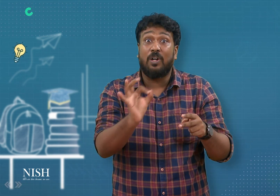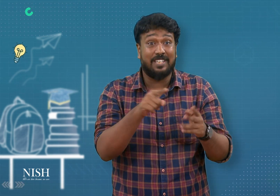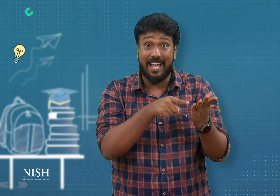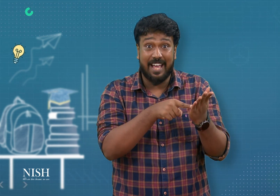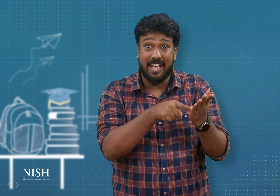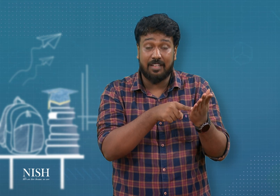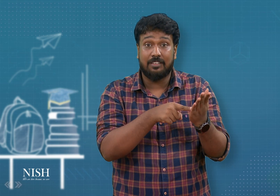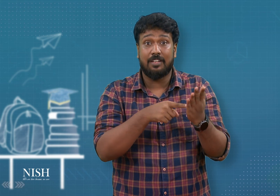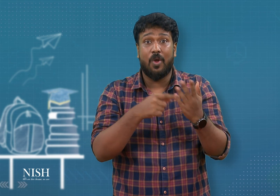courses.